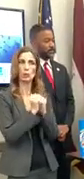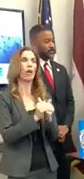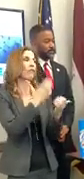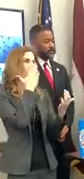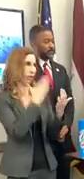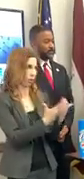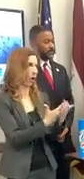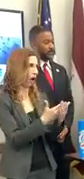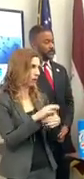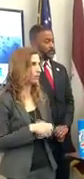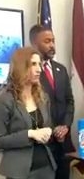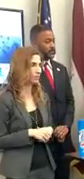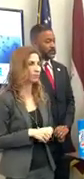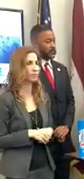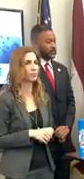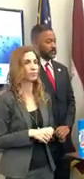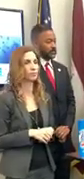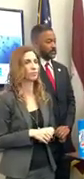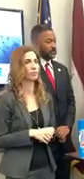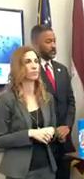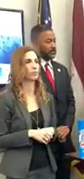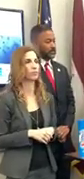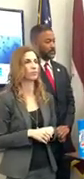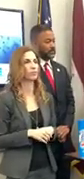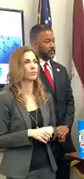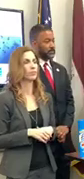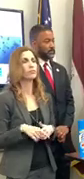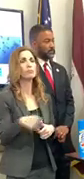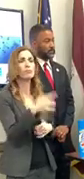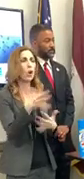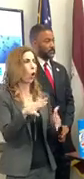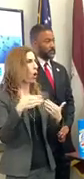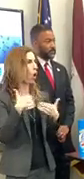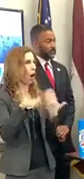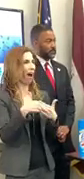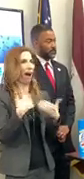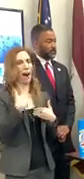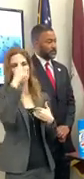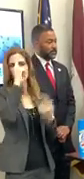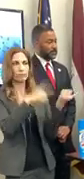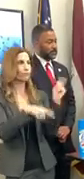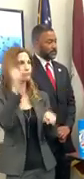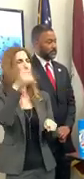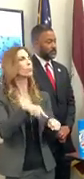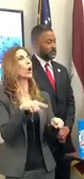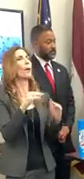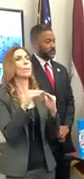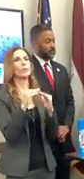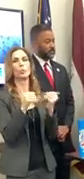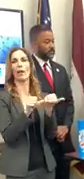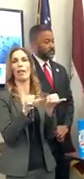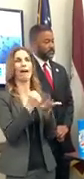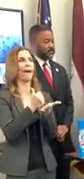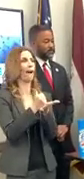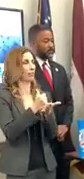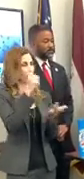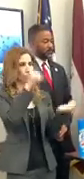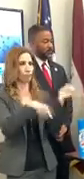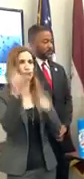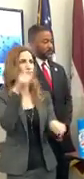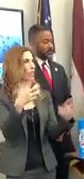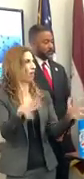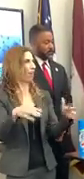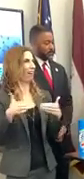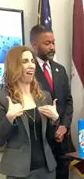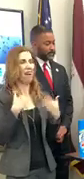very well. They all have what are called mutual aid agreements. And so we anticipate no problems in